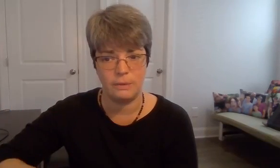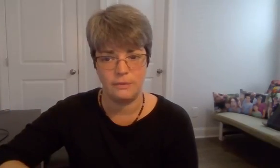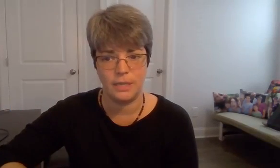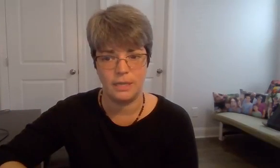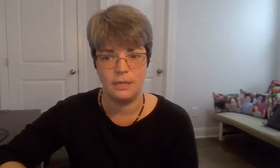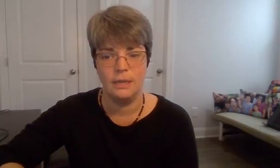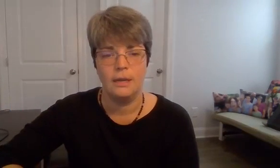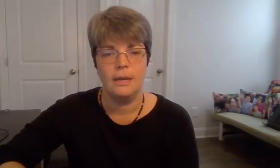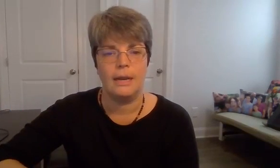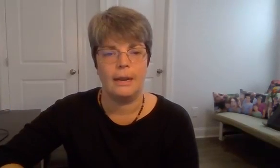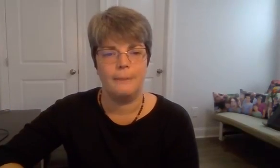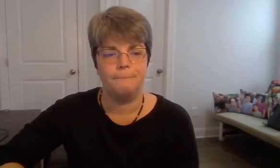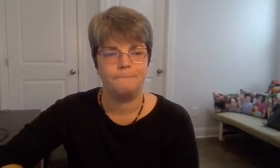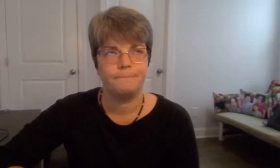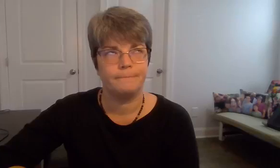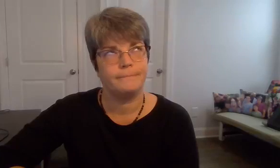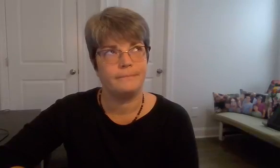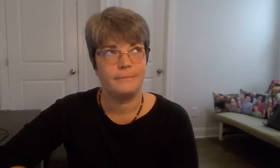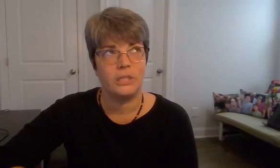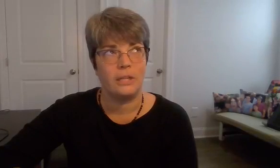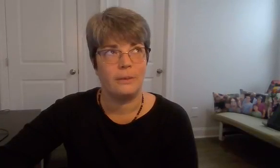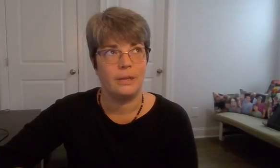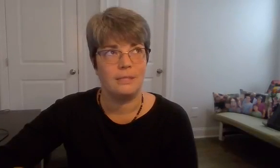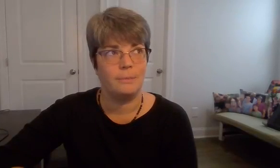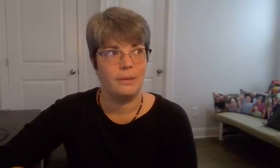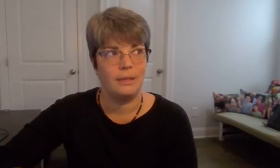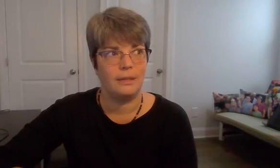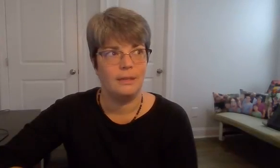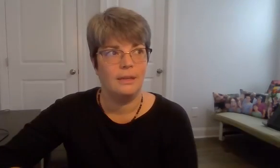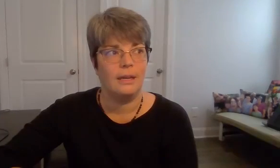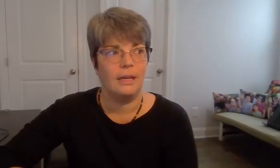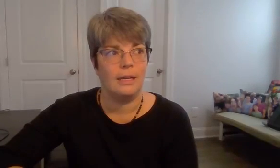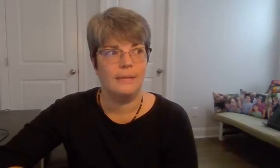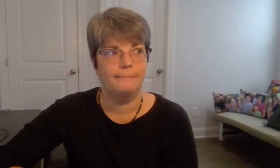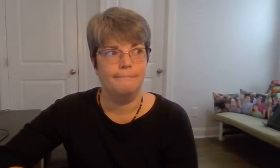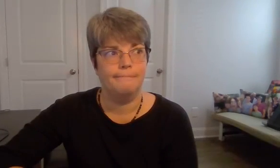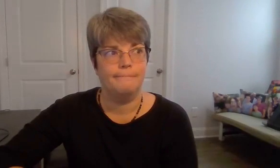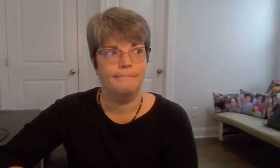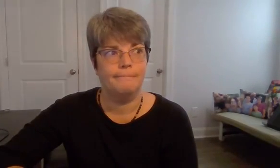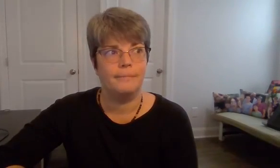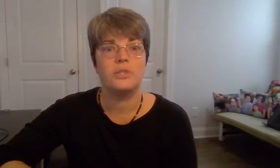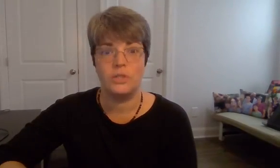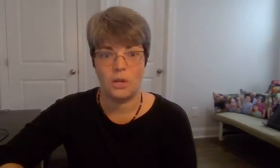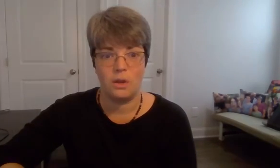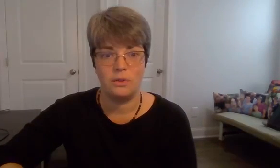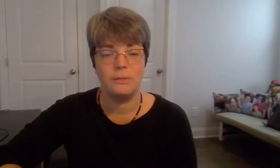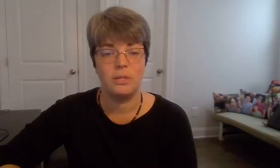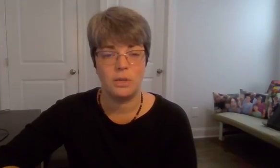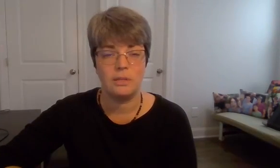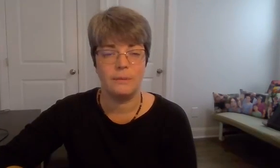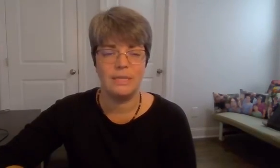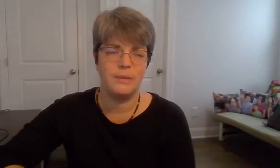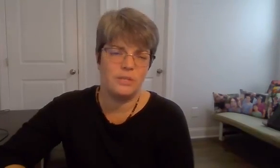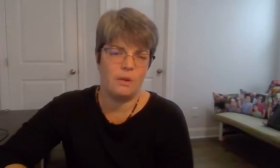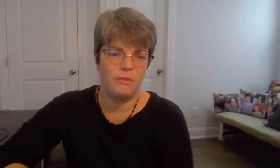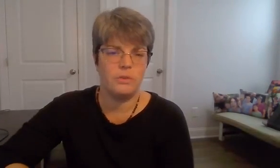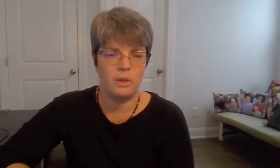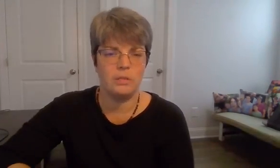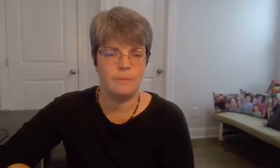we've done. Trying to think of what else I put on there. There's the songs, some of the songs that we did. We didn't do all those songs, but I